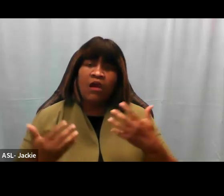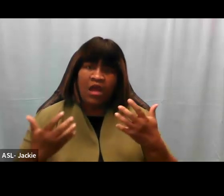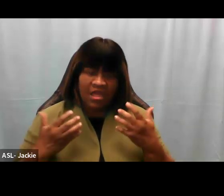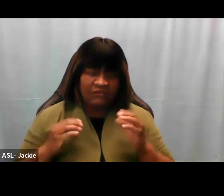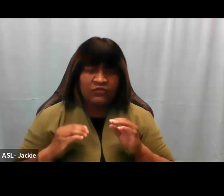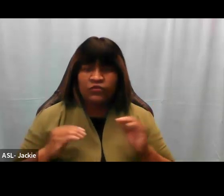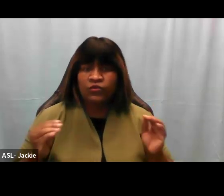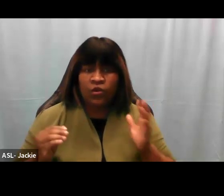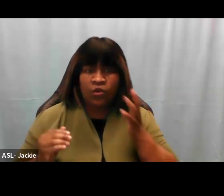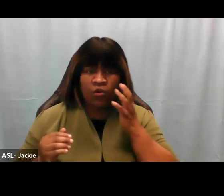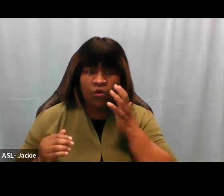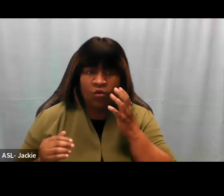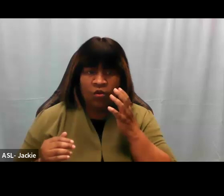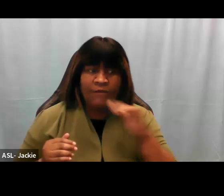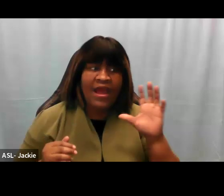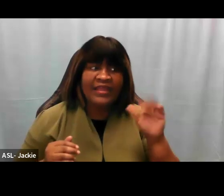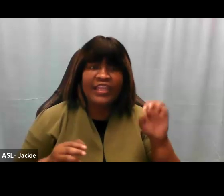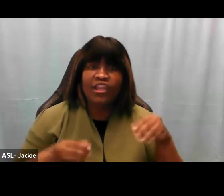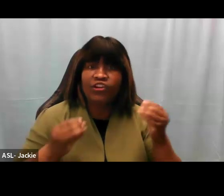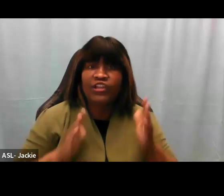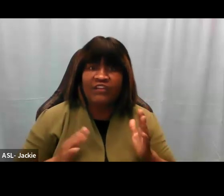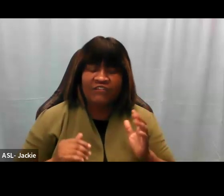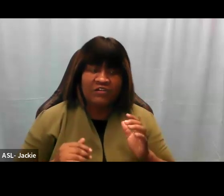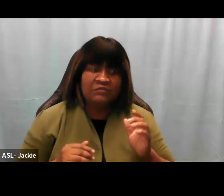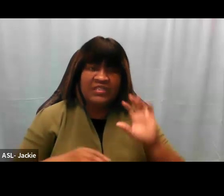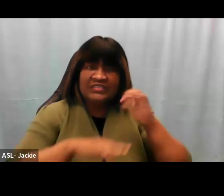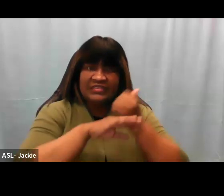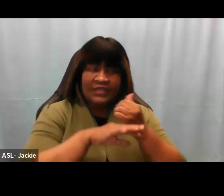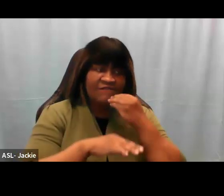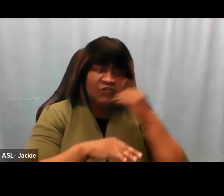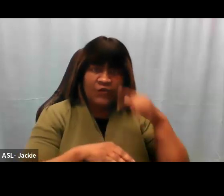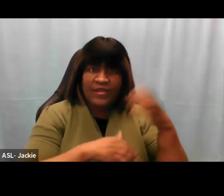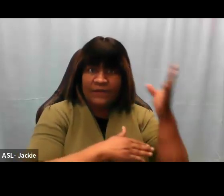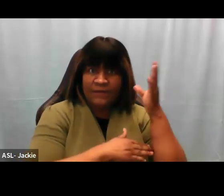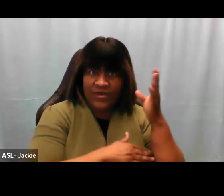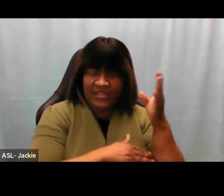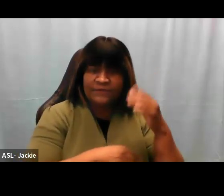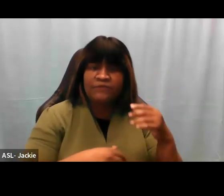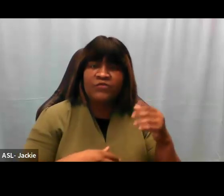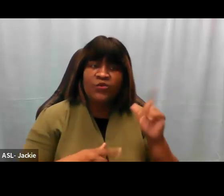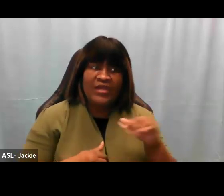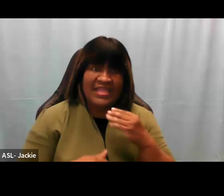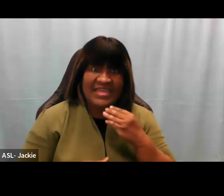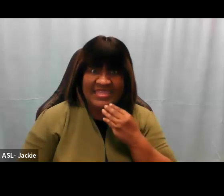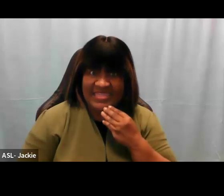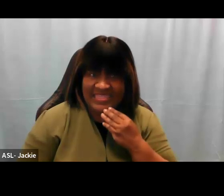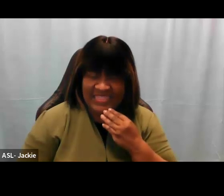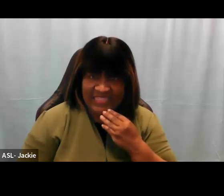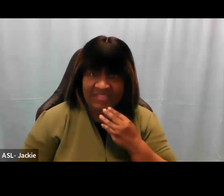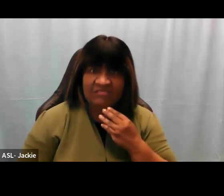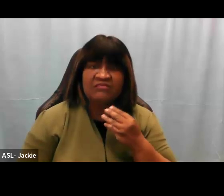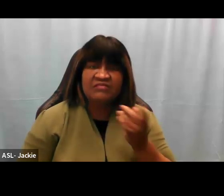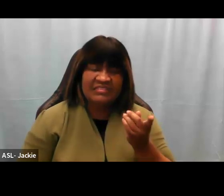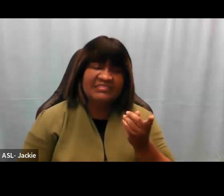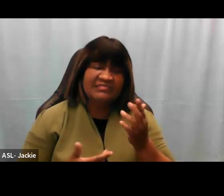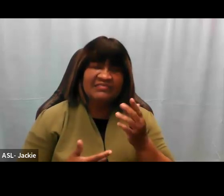hot food. My caregivers help set the meals up in the morning. And by the time I usually get around eating them, they're pretty much room